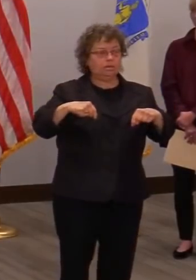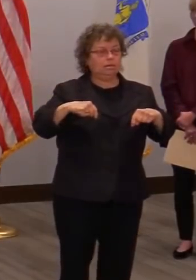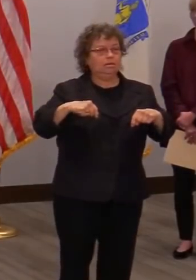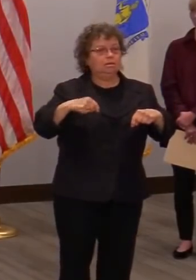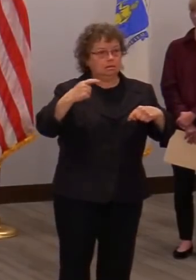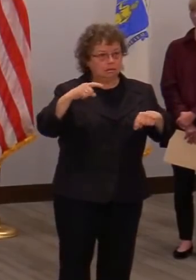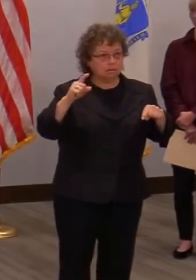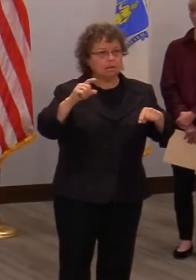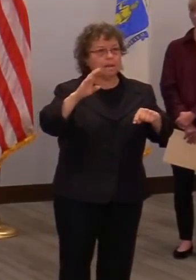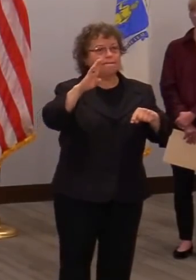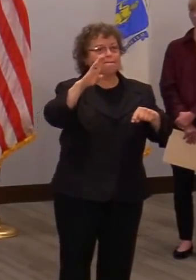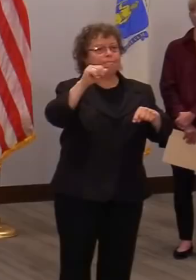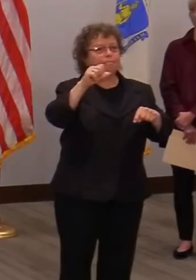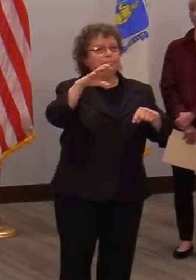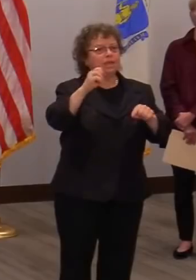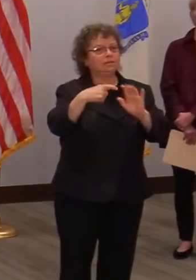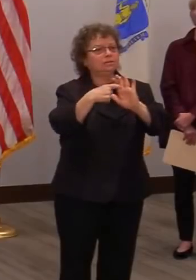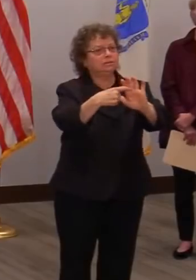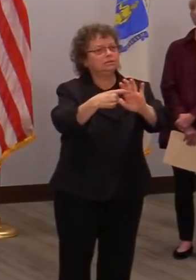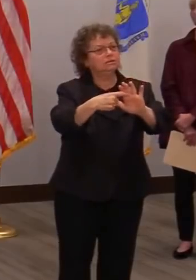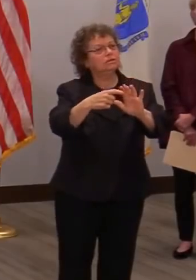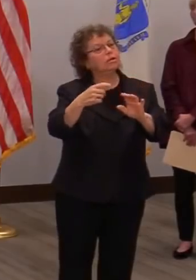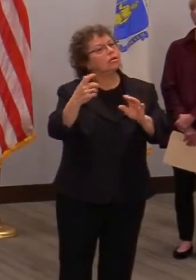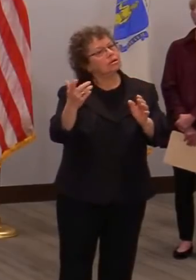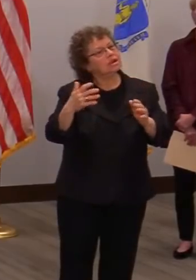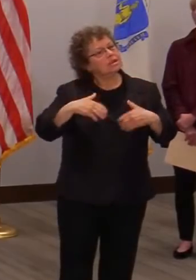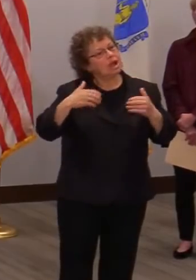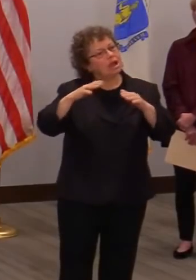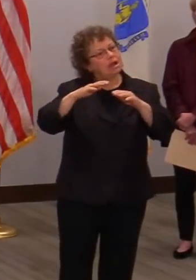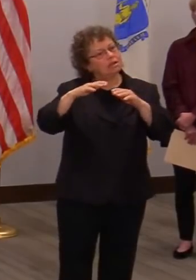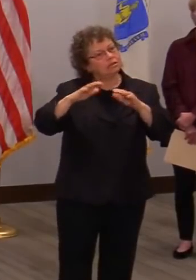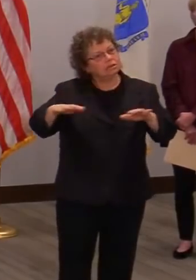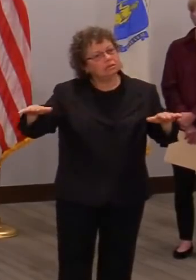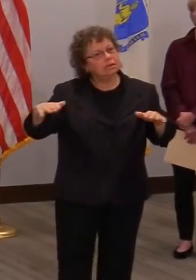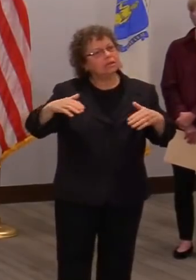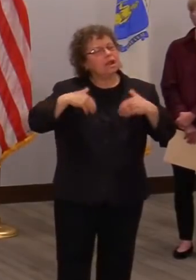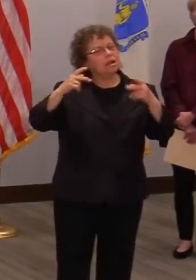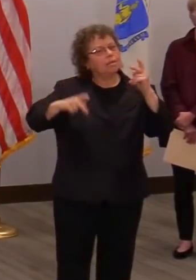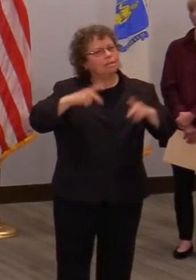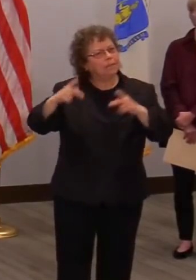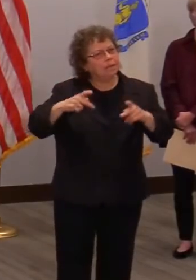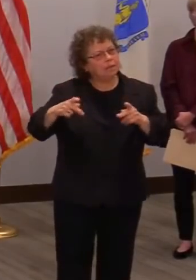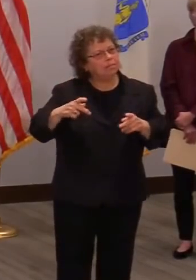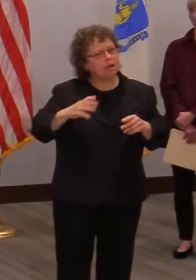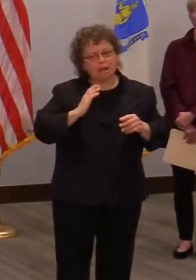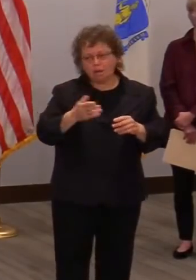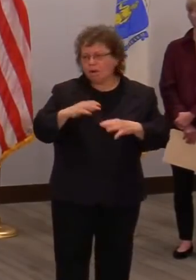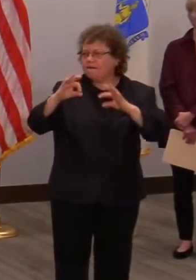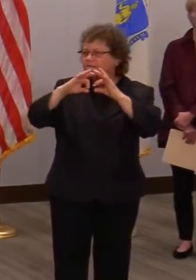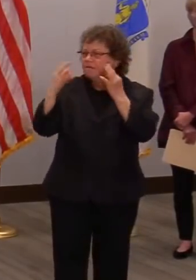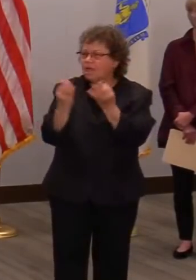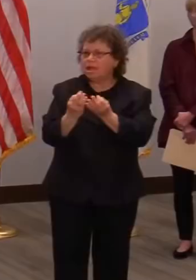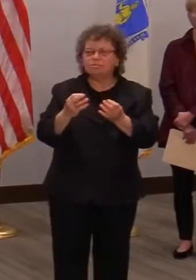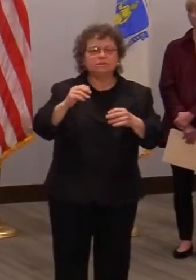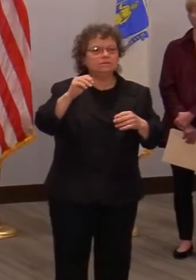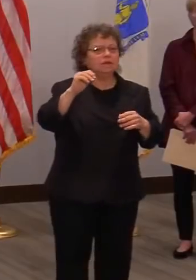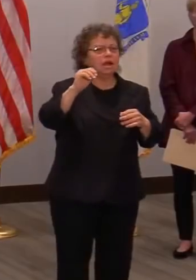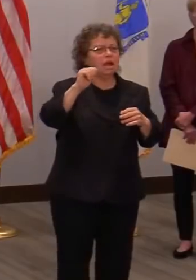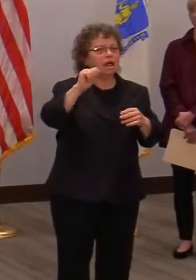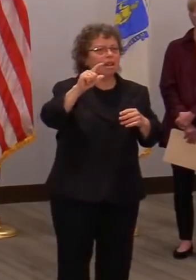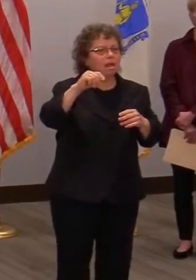our community, our young folks, our alumni, our families, our